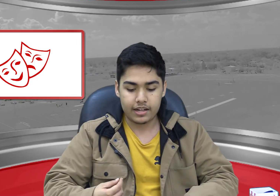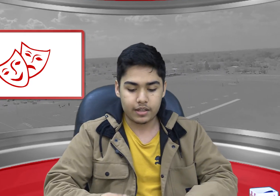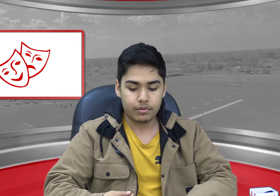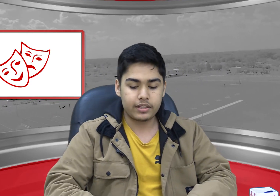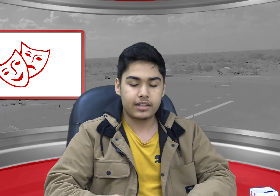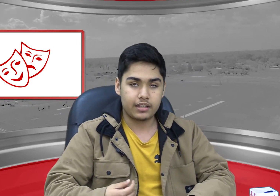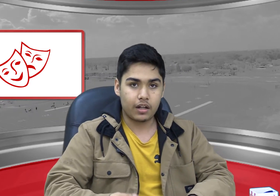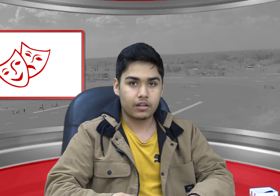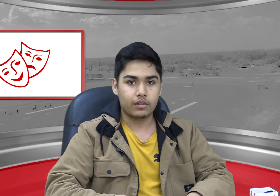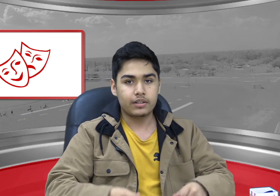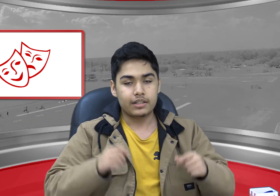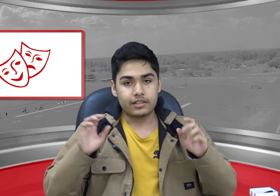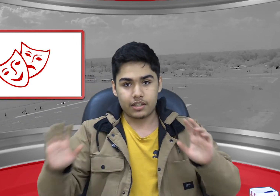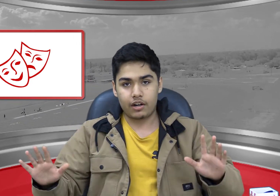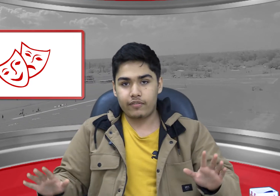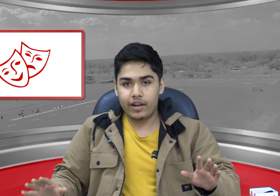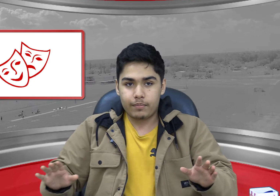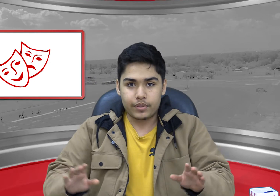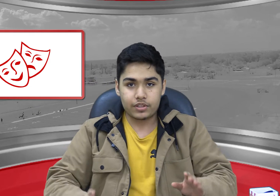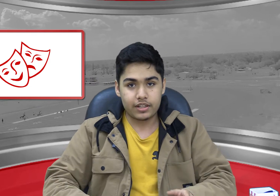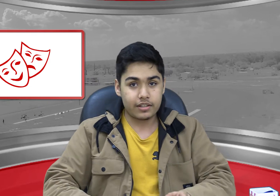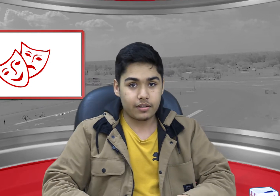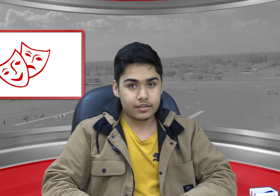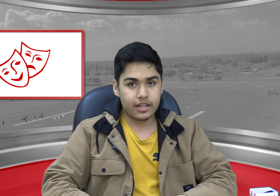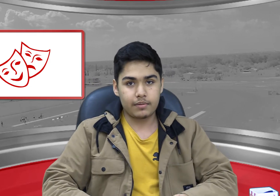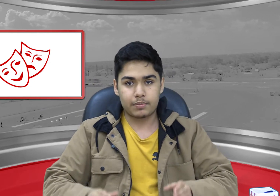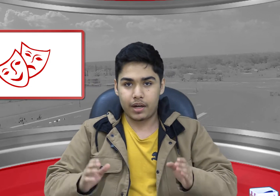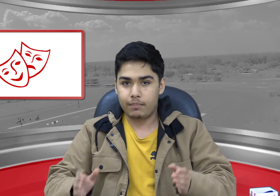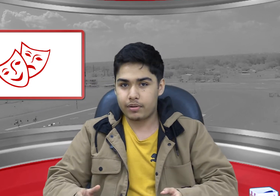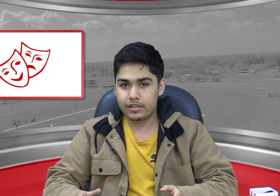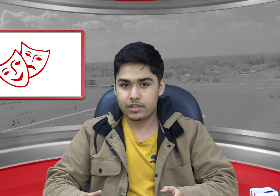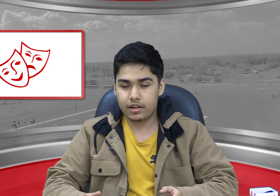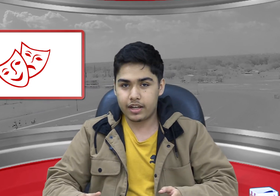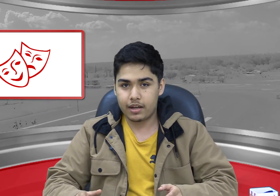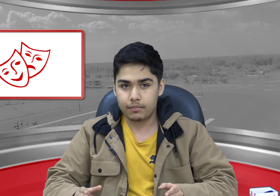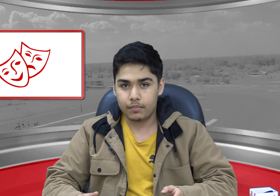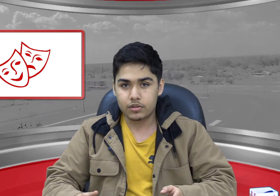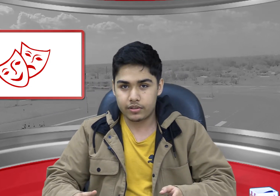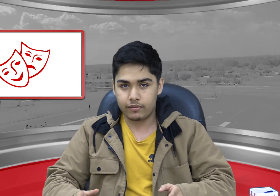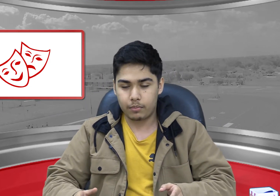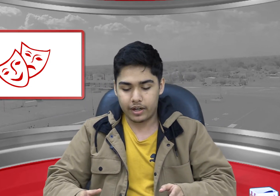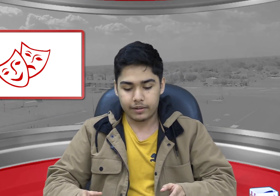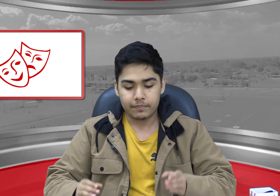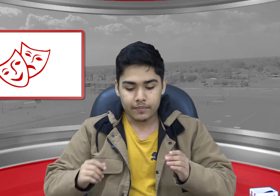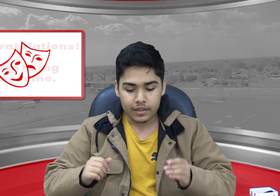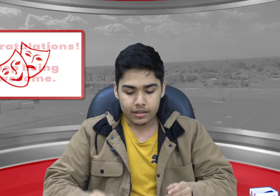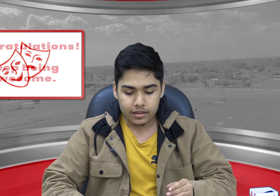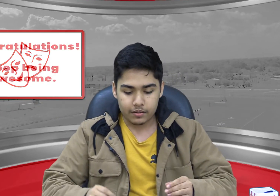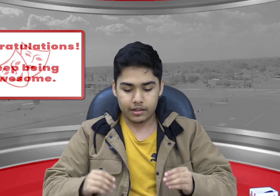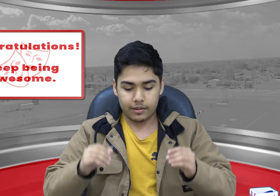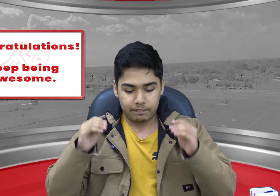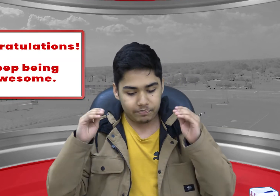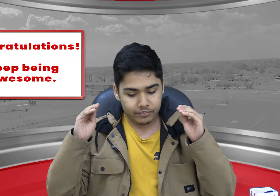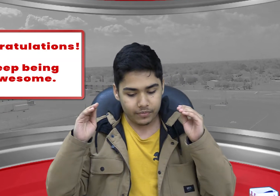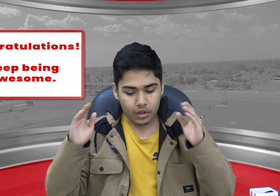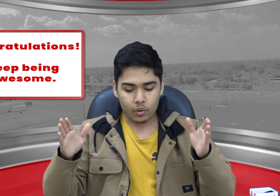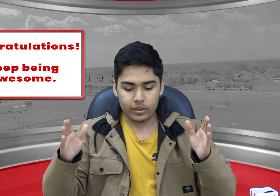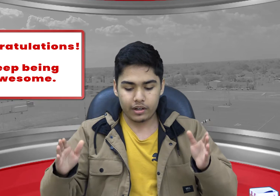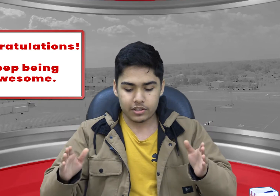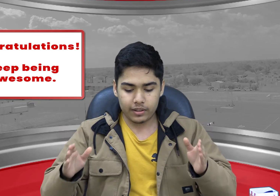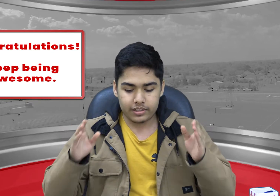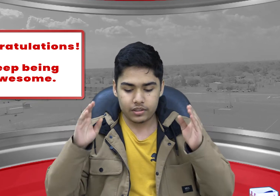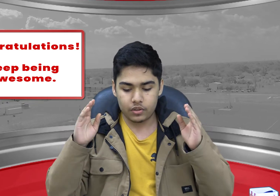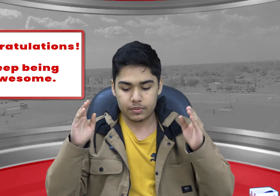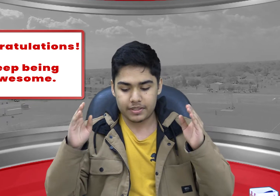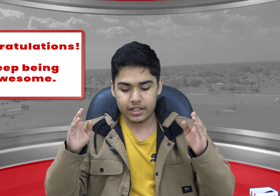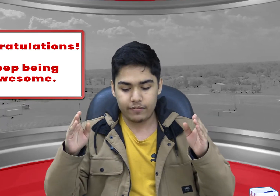Ruiz, and Kimberly Hidalgo. Sorry if I butchered any of those names, but I'm pretty sure I got most of them right. We'd